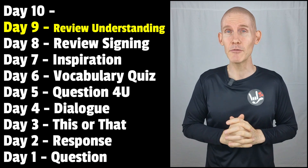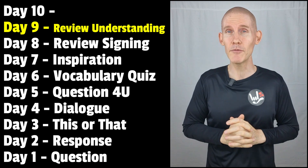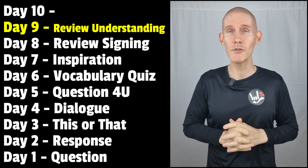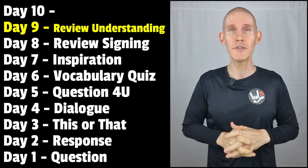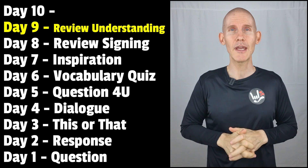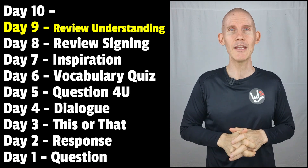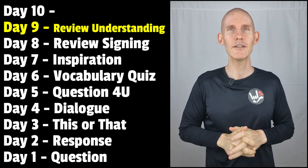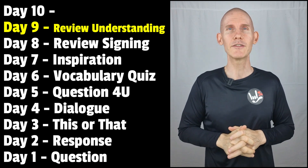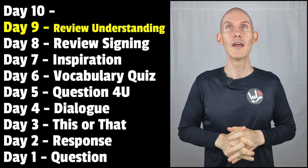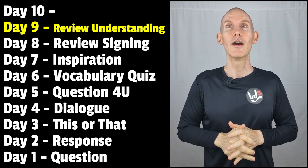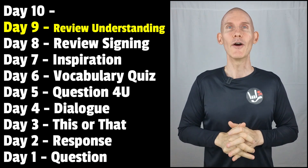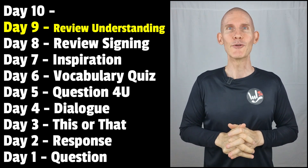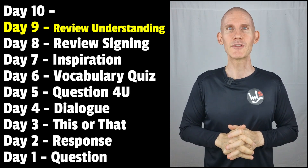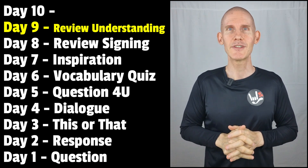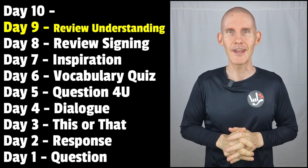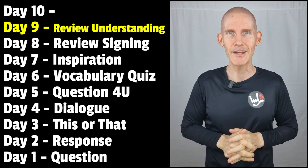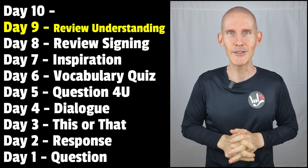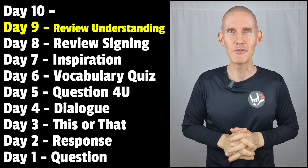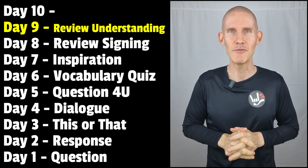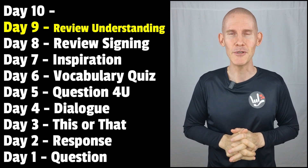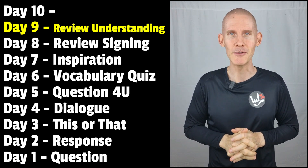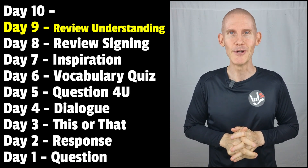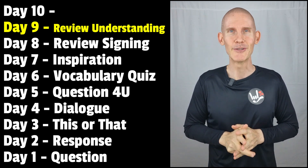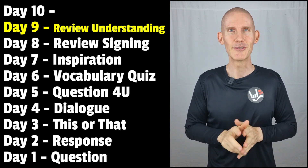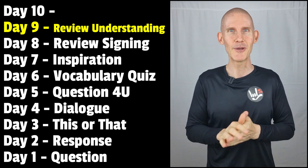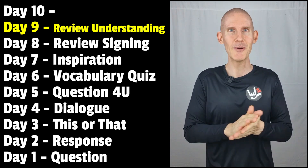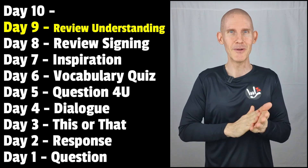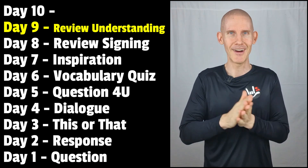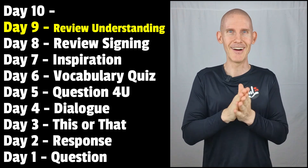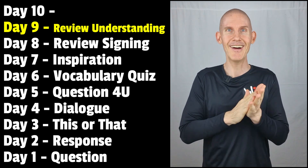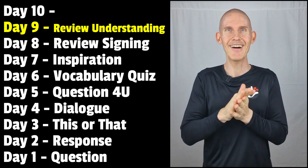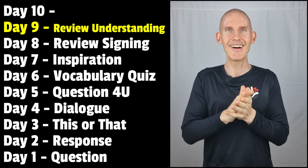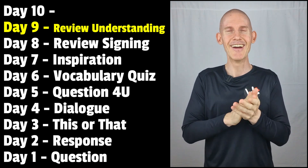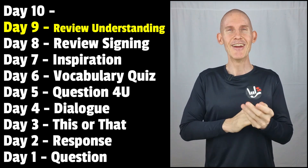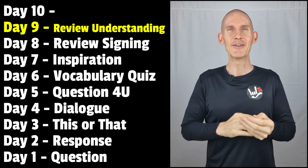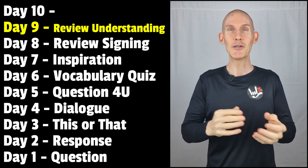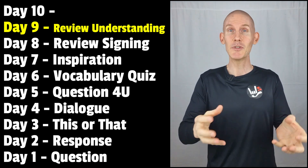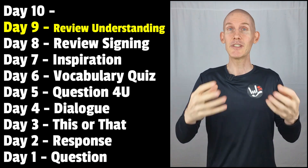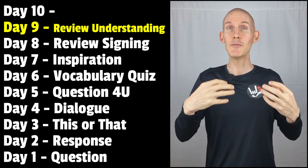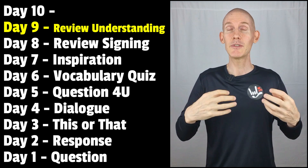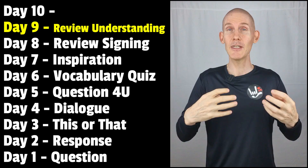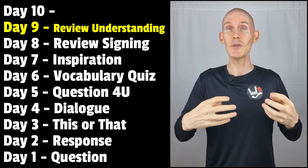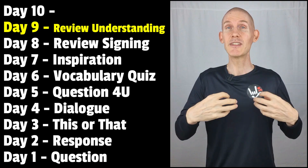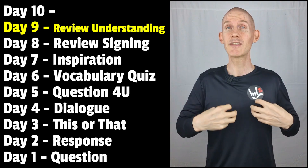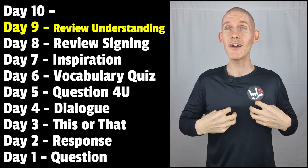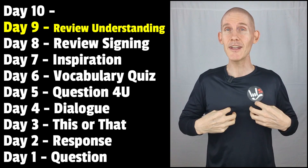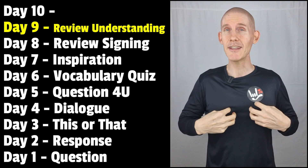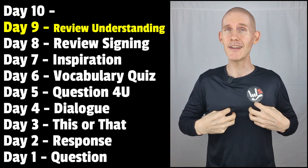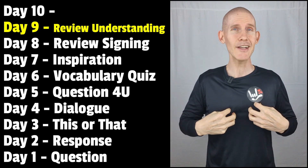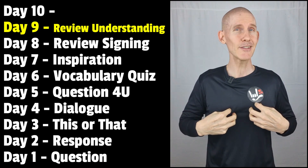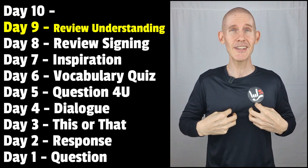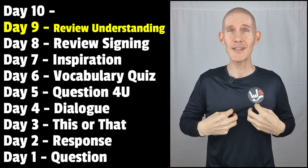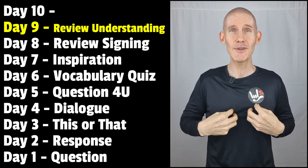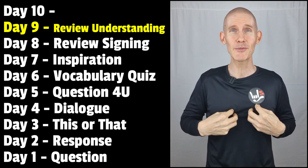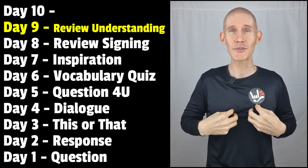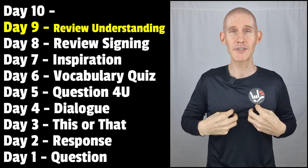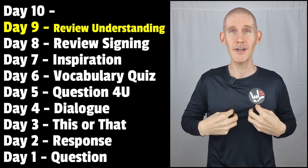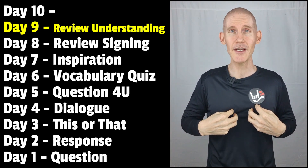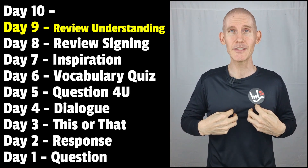review. Day 9 is understanding review. So, you're going to be seeing me signing not just individual signs,